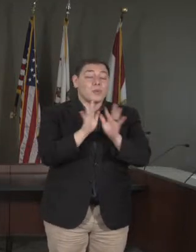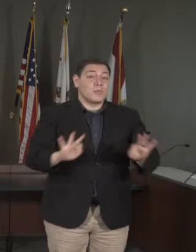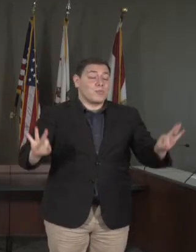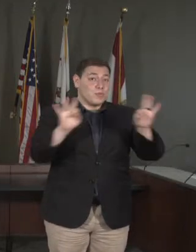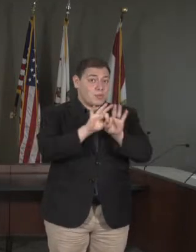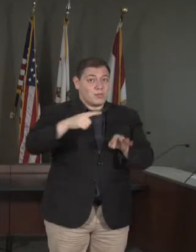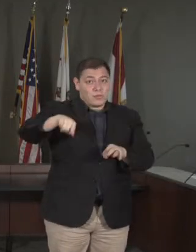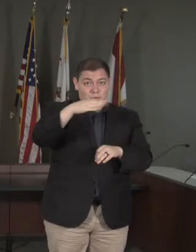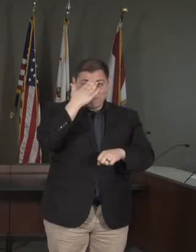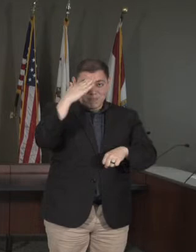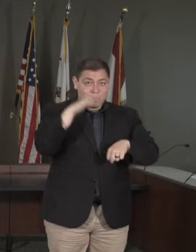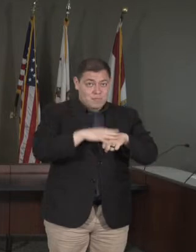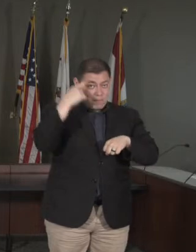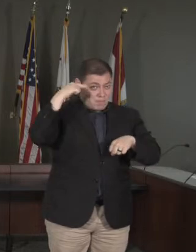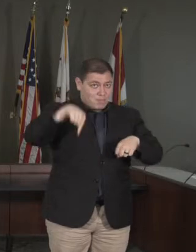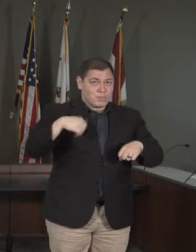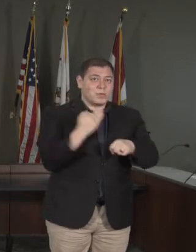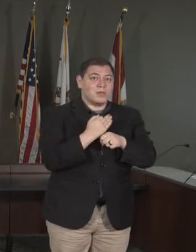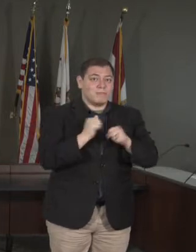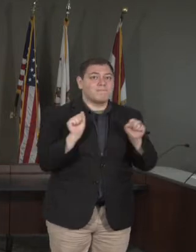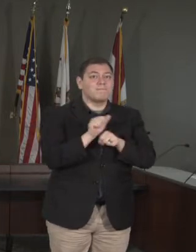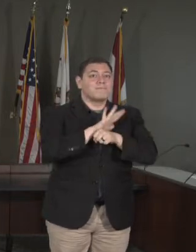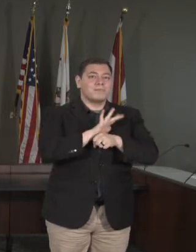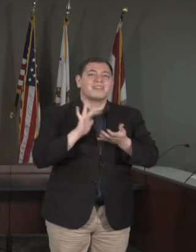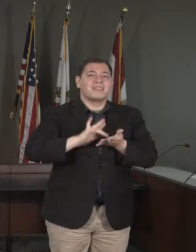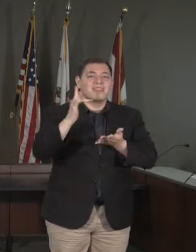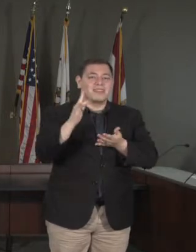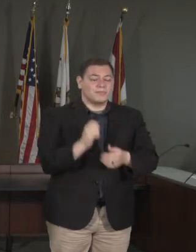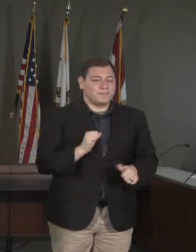seguir saludables durante esta pandemia. Gracias.